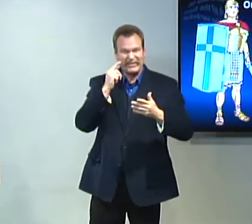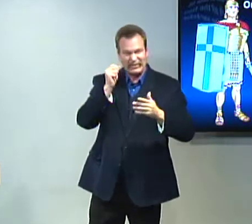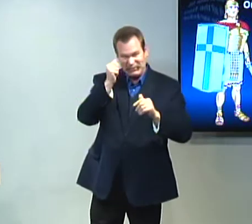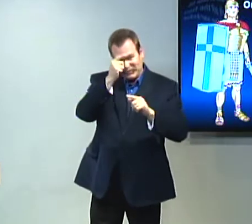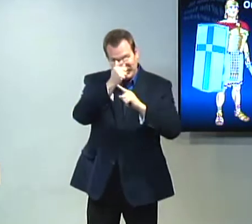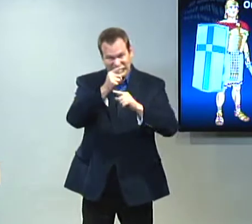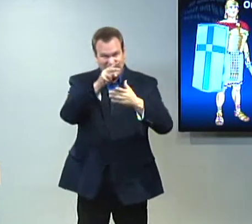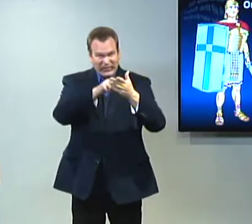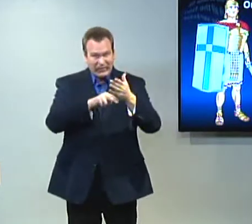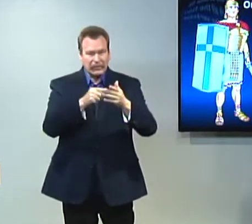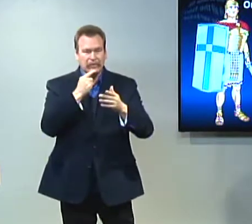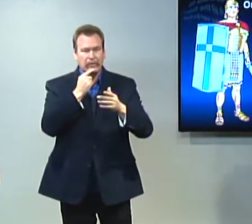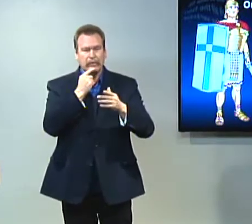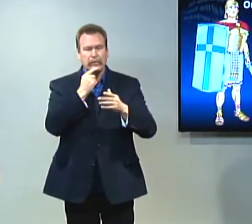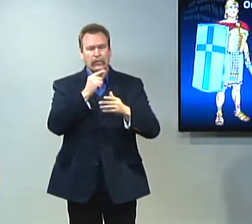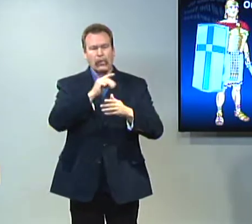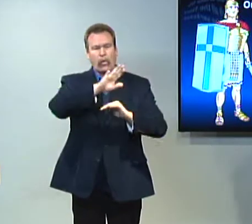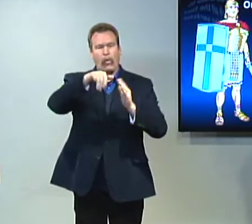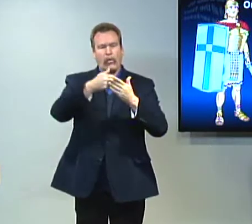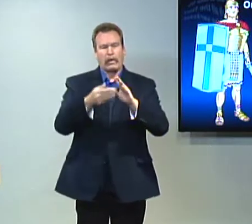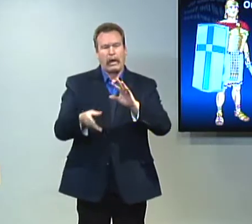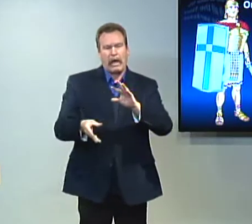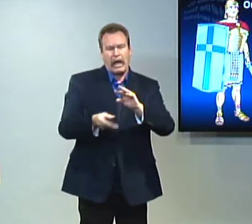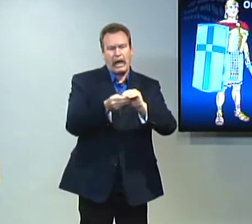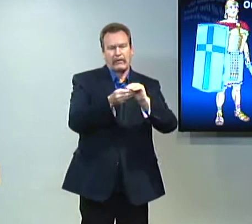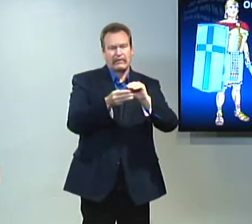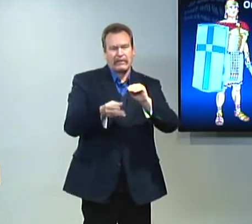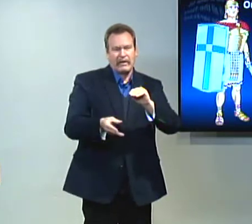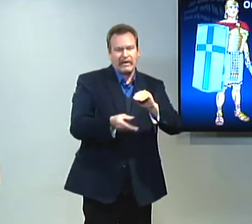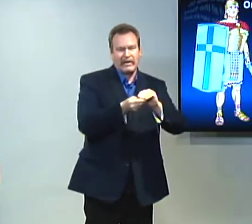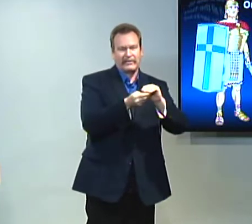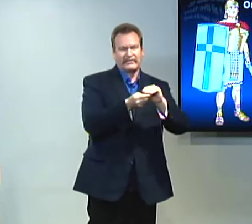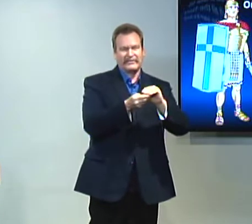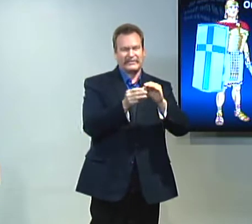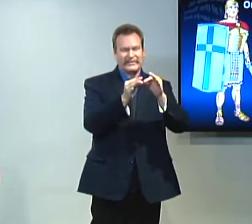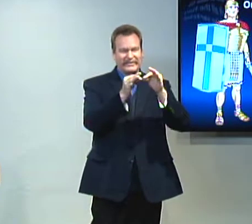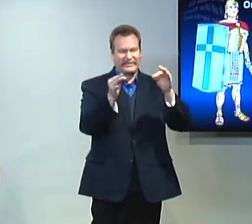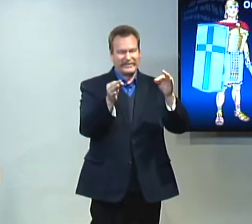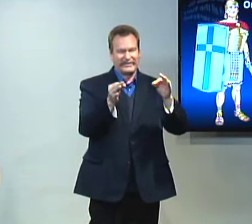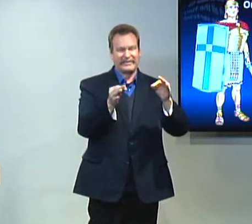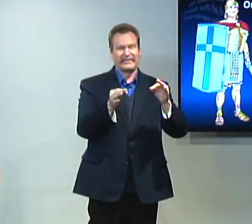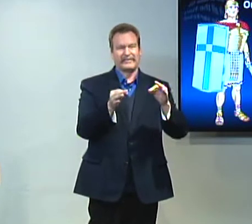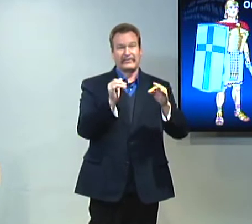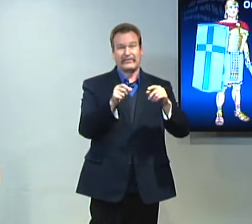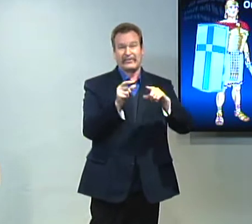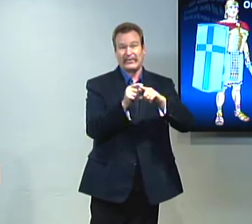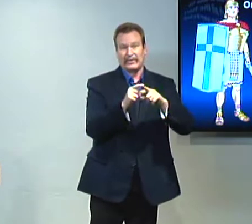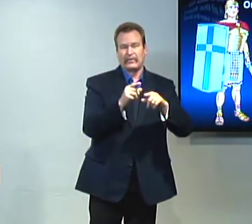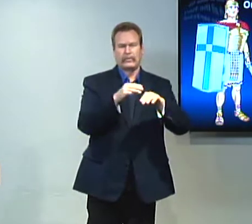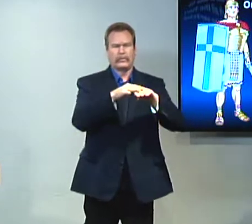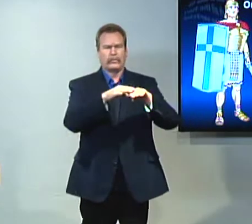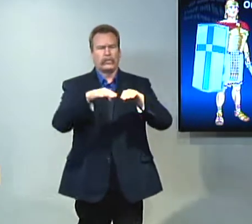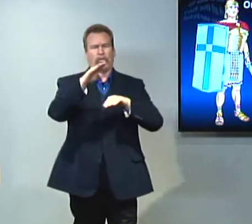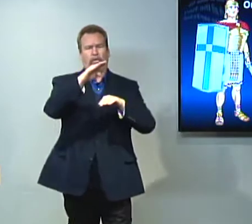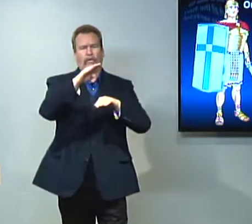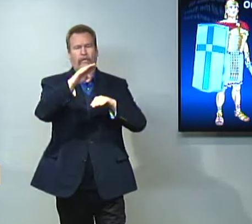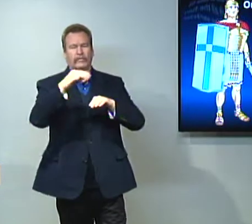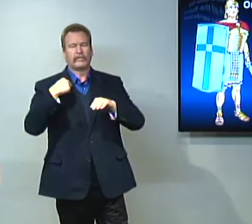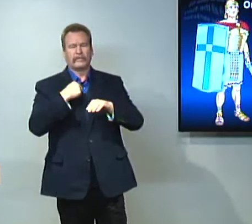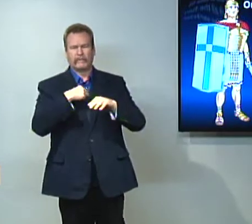So it was talking, Paul is writing, and he's saying, well, you need to add this to this, and then add this to this. But now he